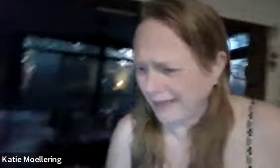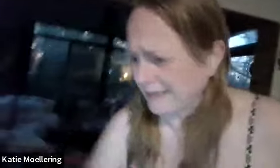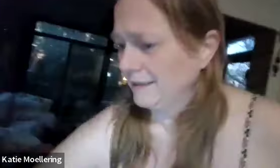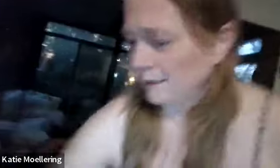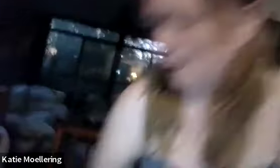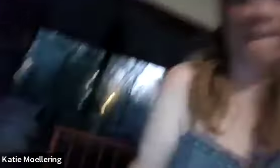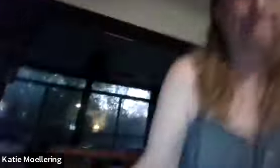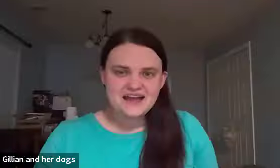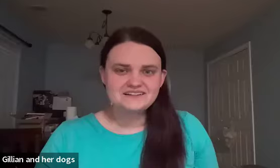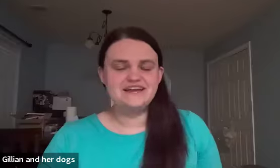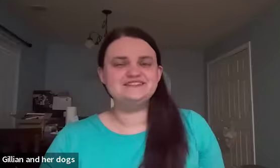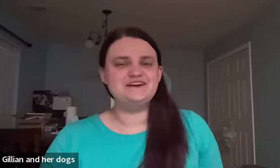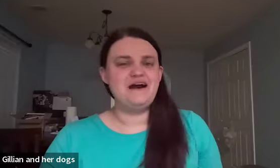that? Exactly. And so